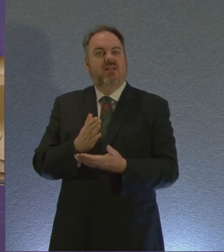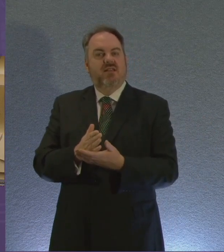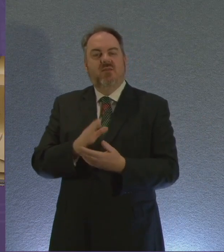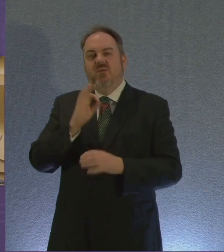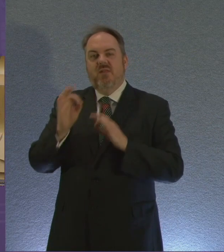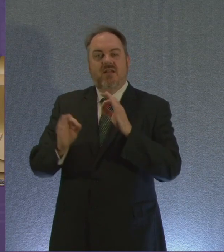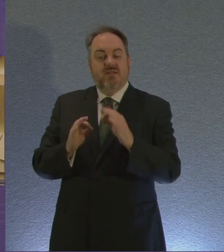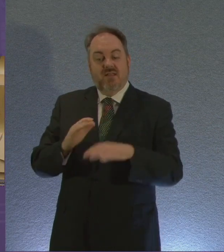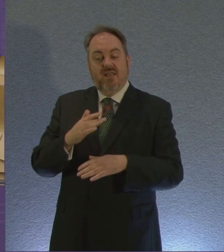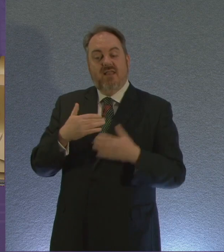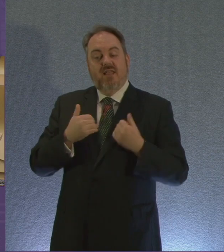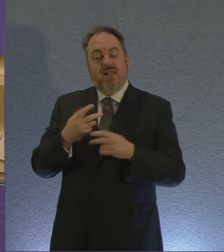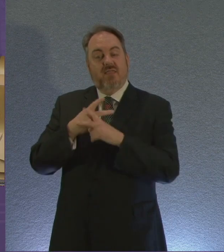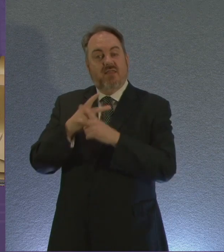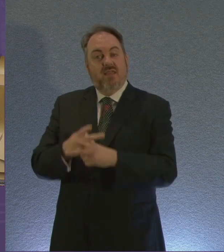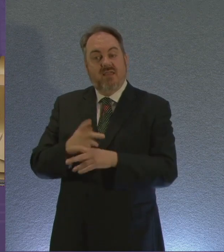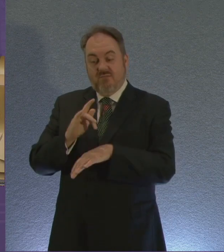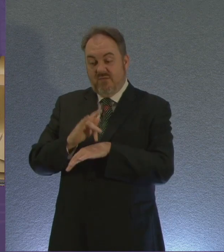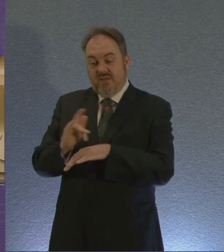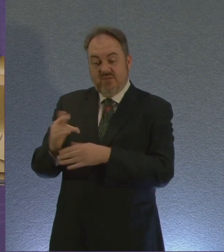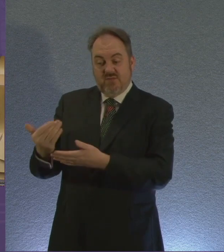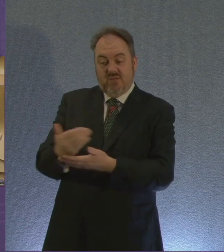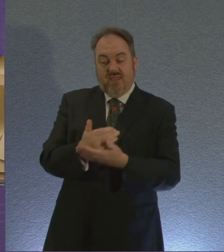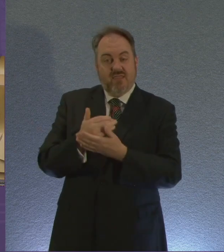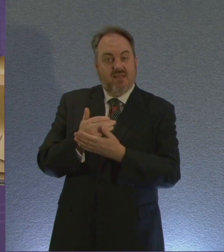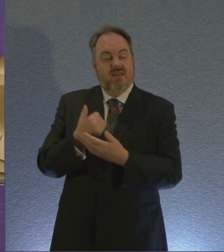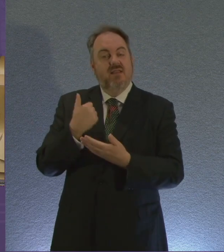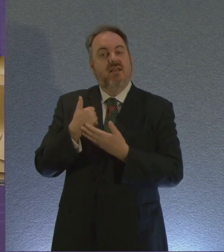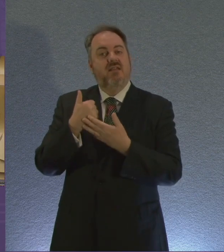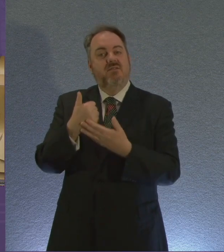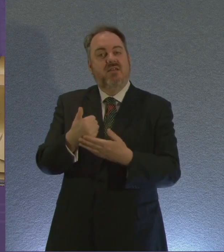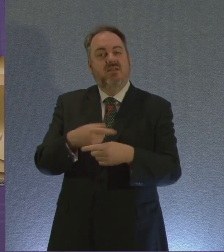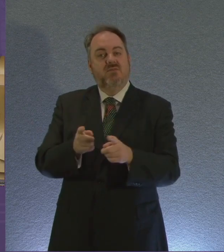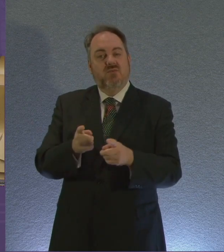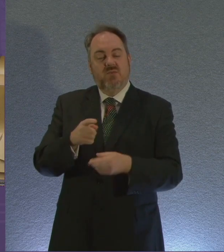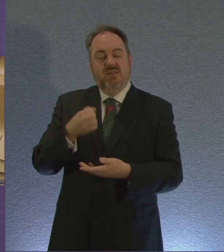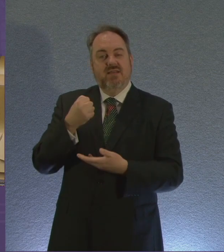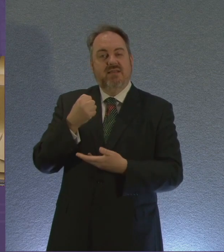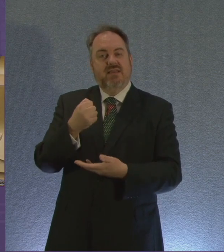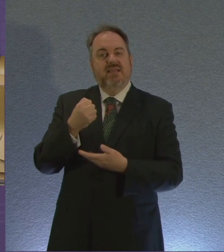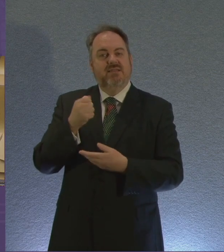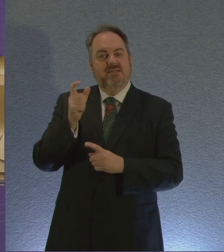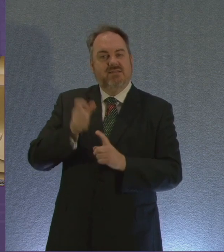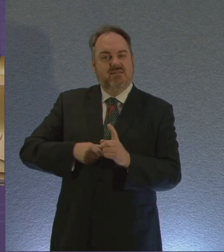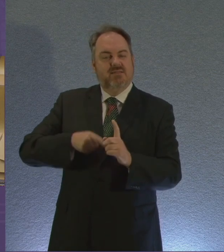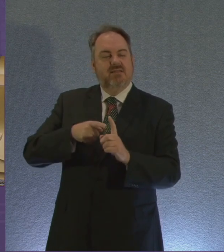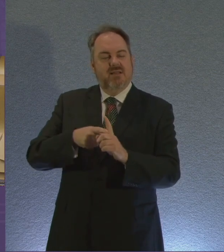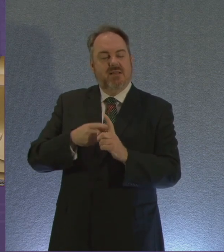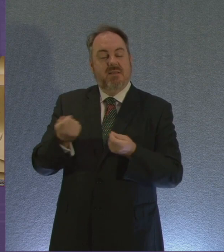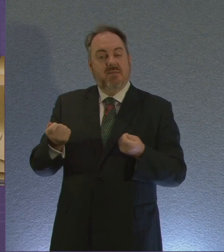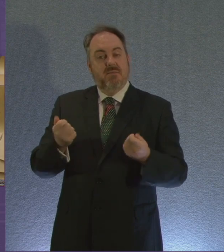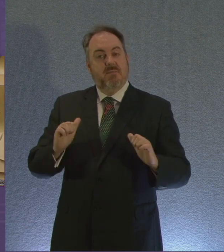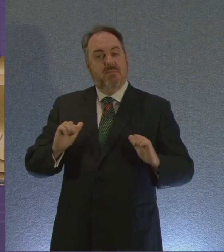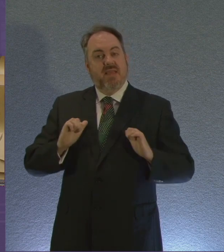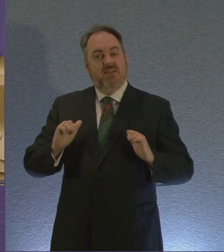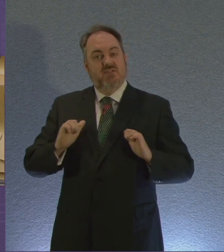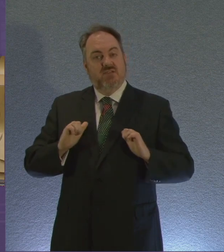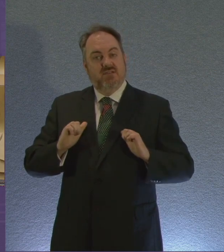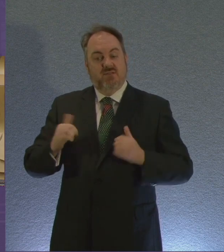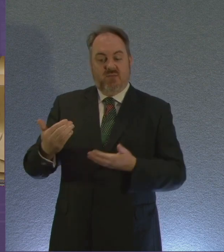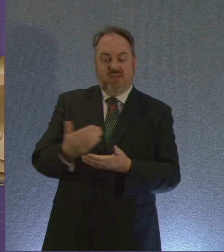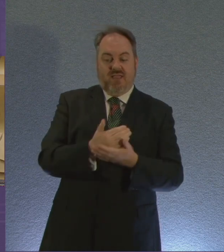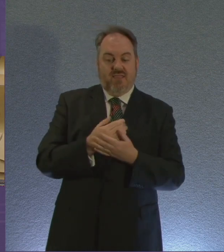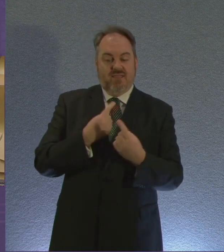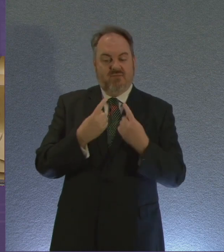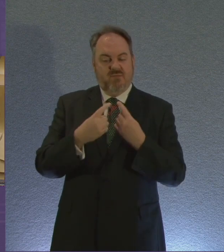who can carry out those consultations and provide advice to case managers in Social Security Scotland. These professionals are